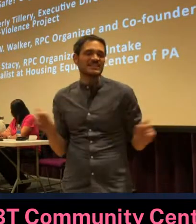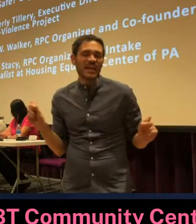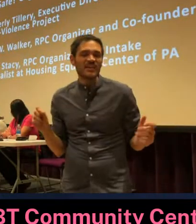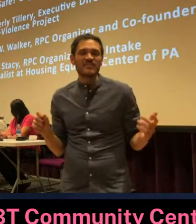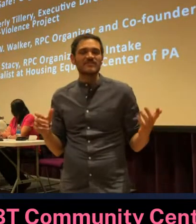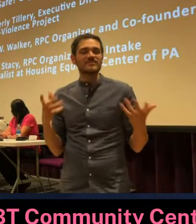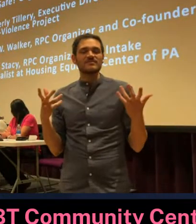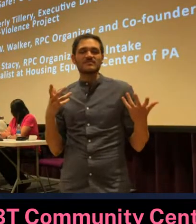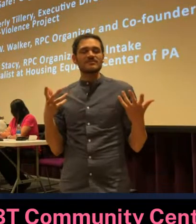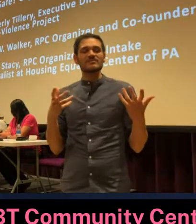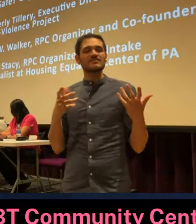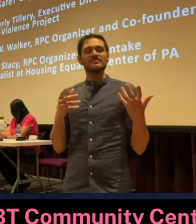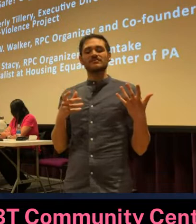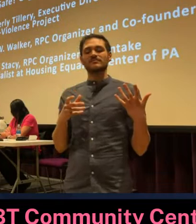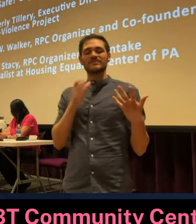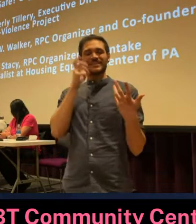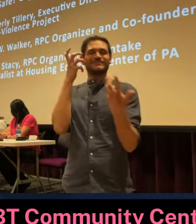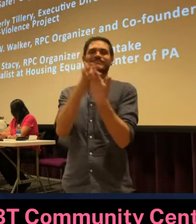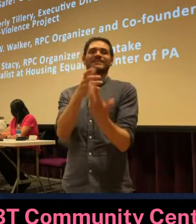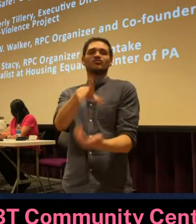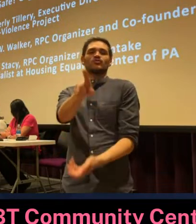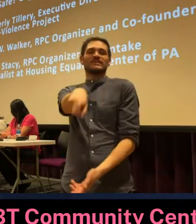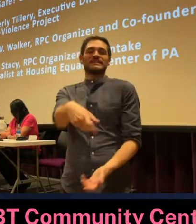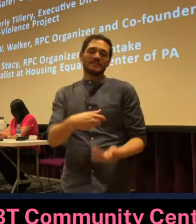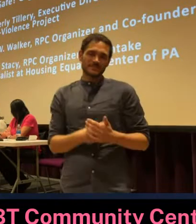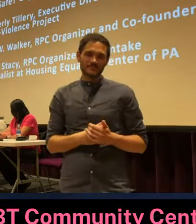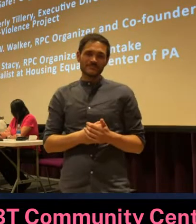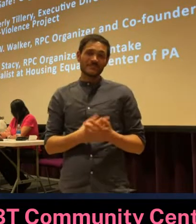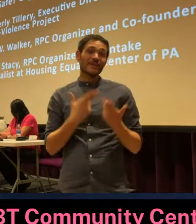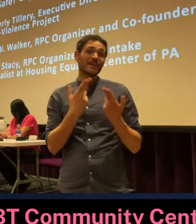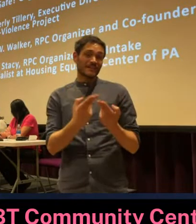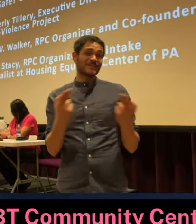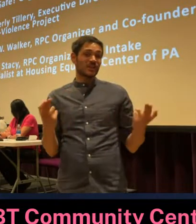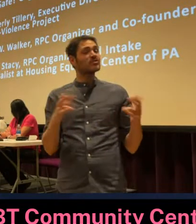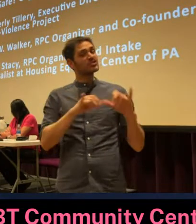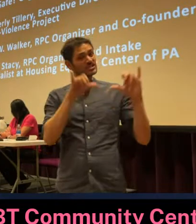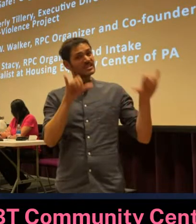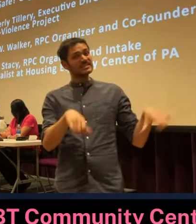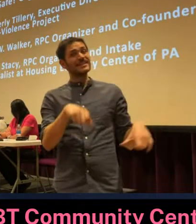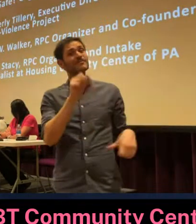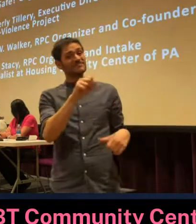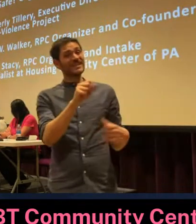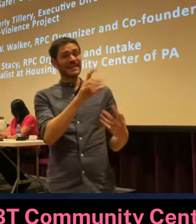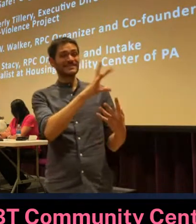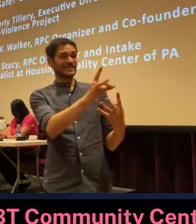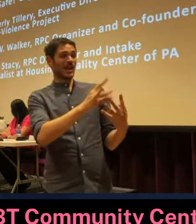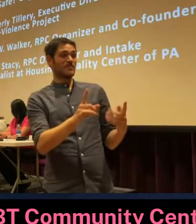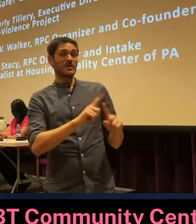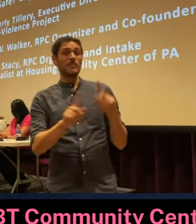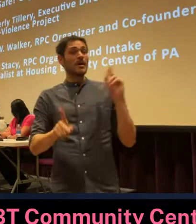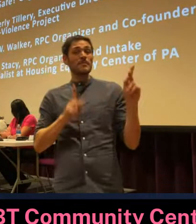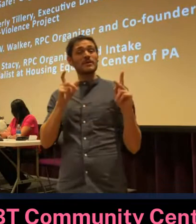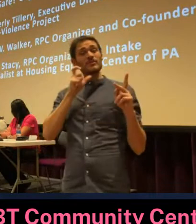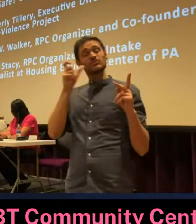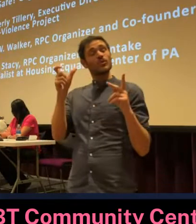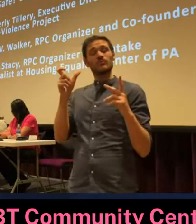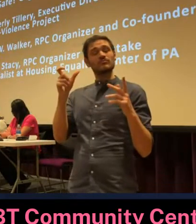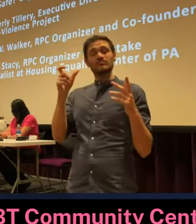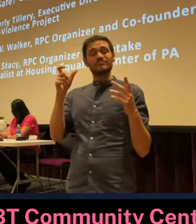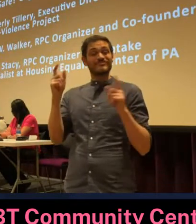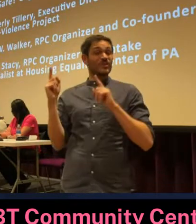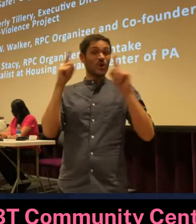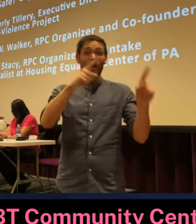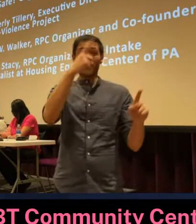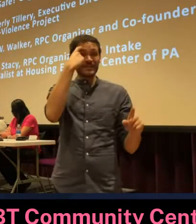shelter system, while of course it's an option, a lot of people don't choose to go to shelters because they're not safe for